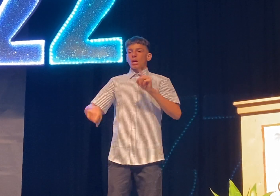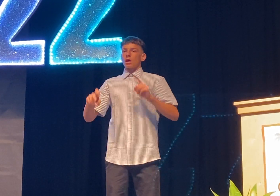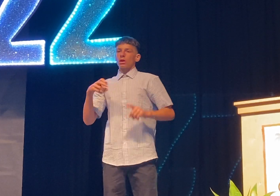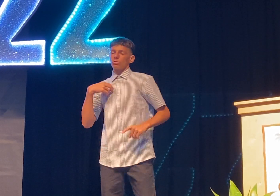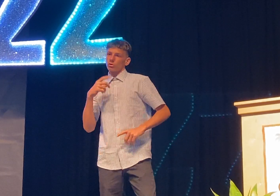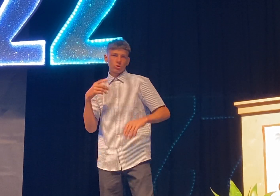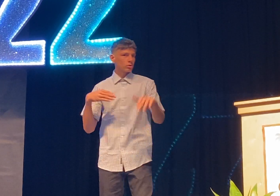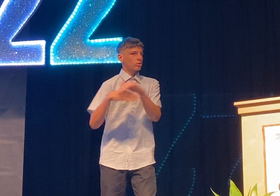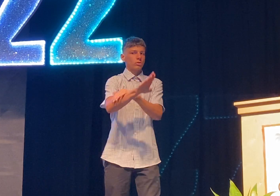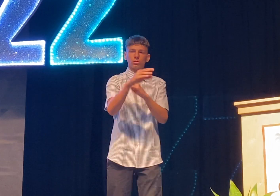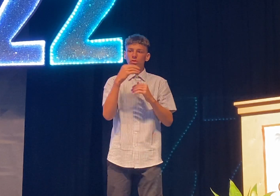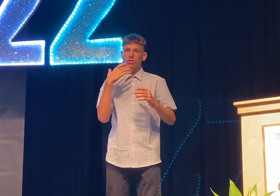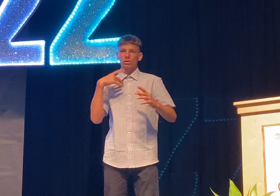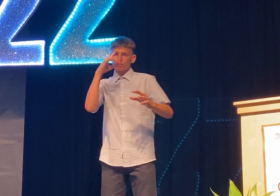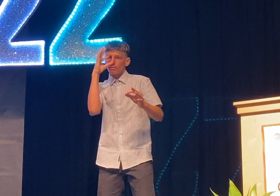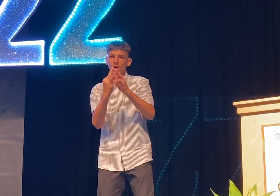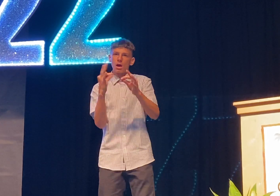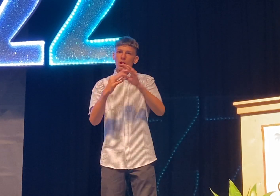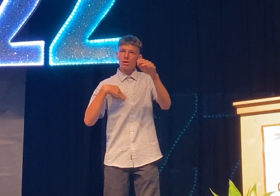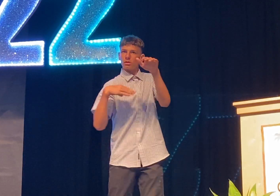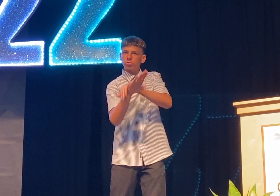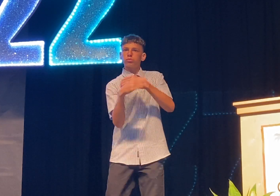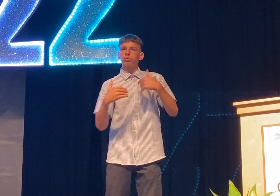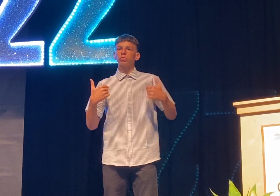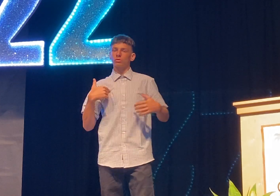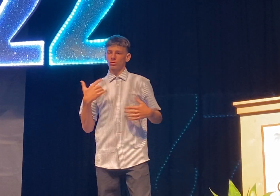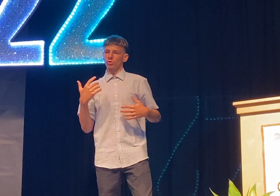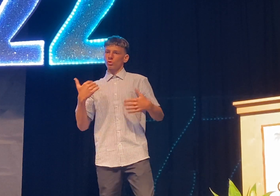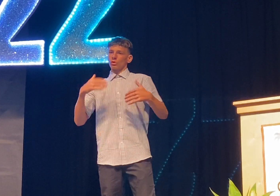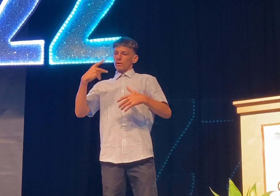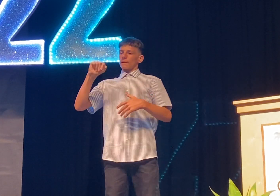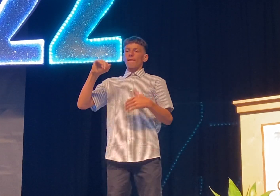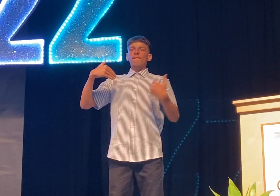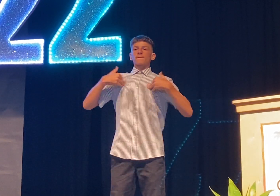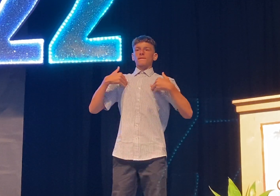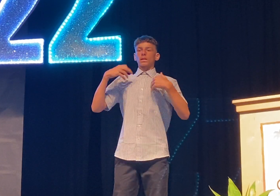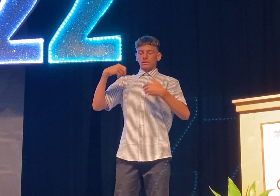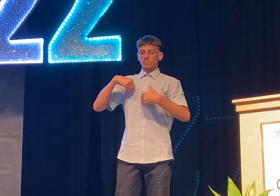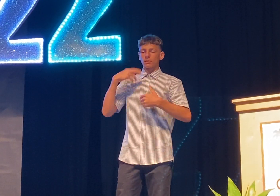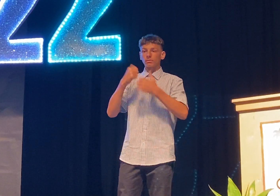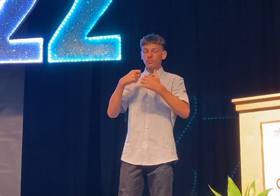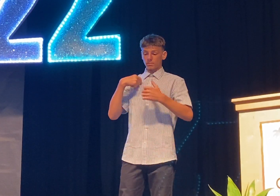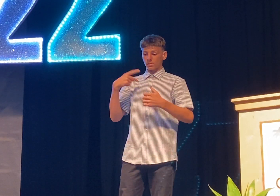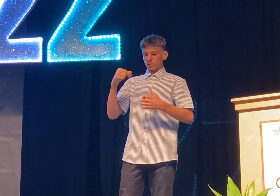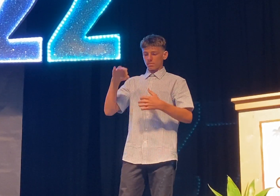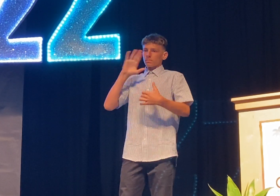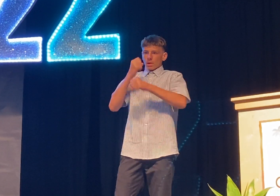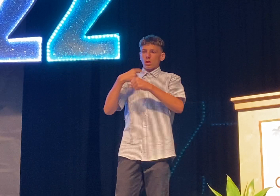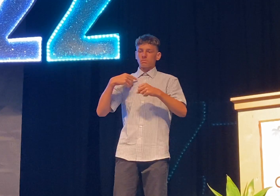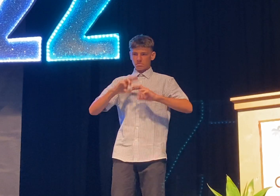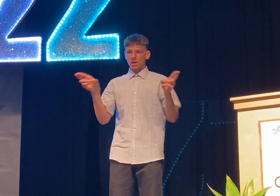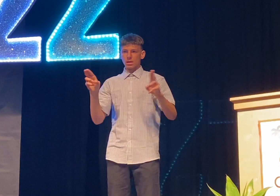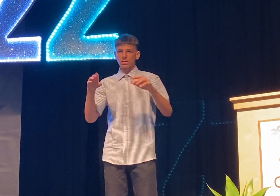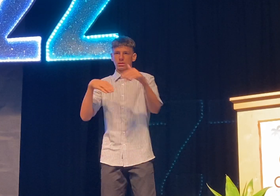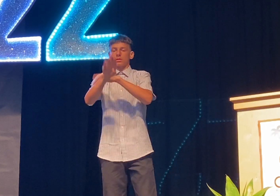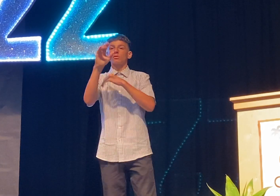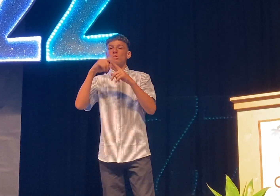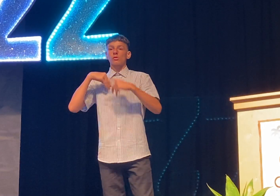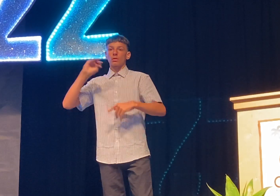know I'm a little nervous to be in high school, but I have to have faith that I will do well. And with that message from my father ingrained